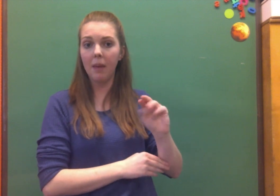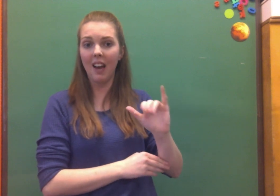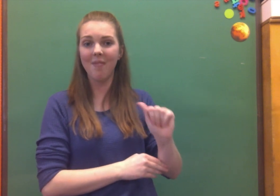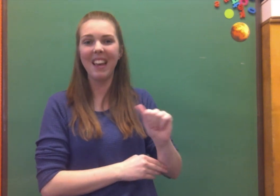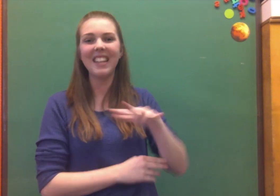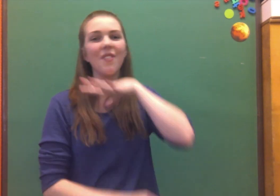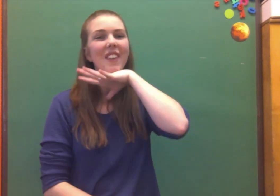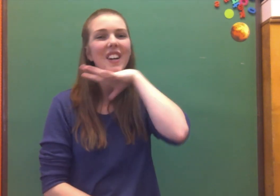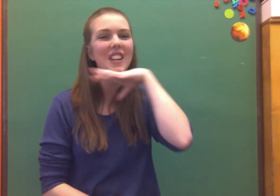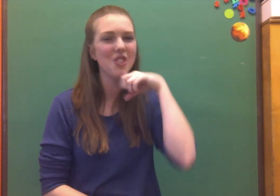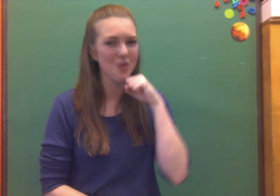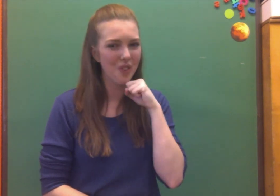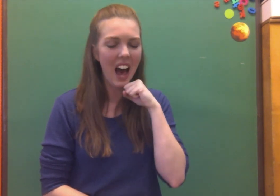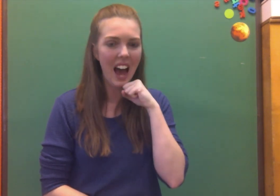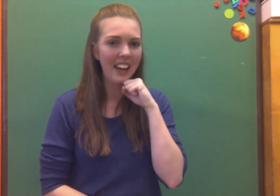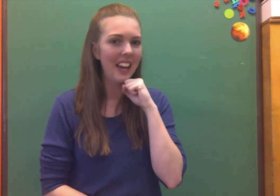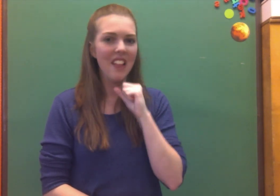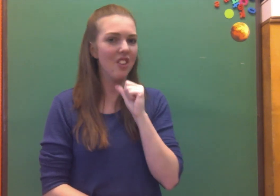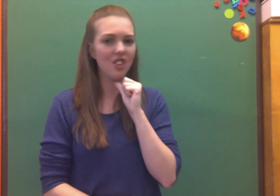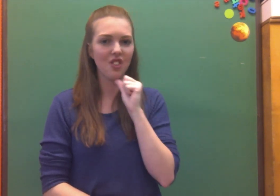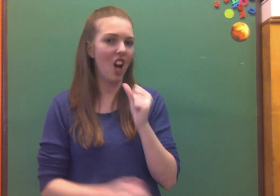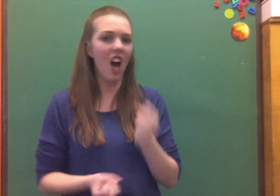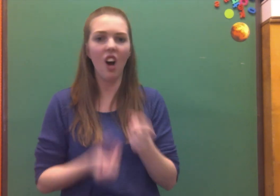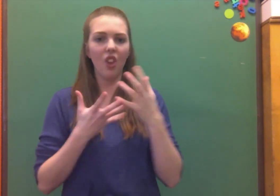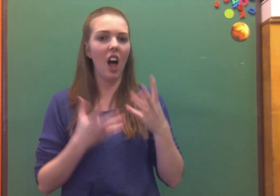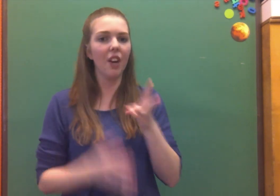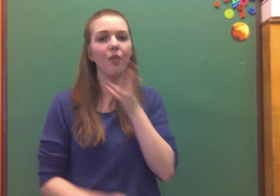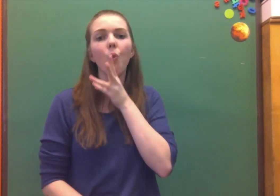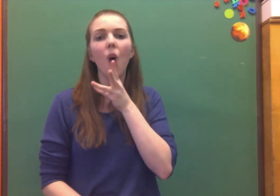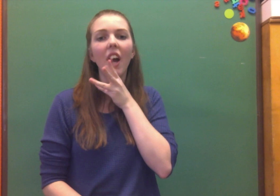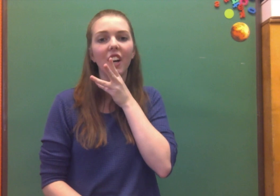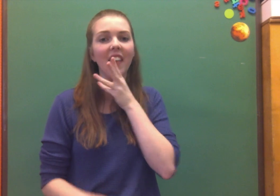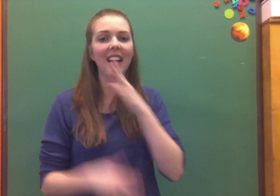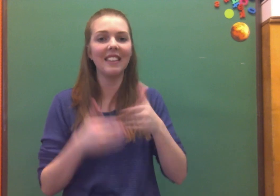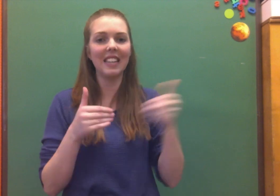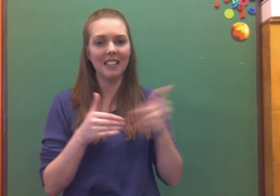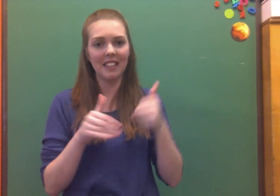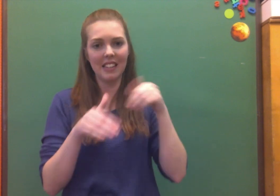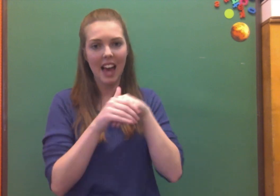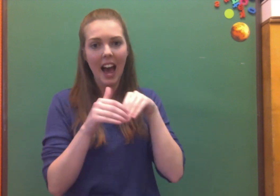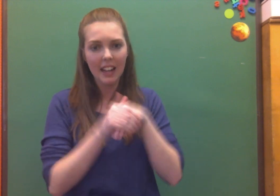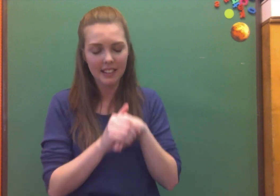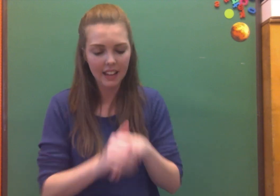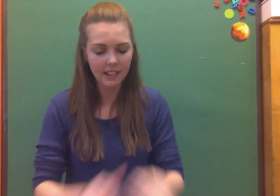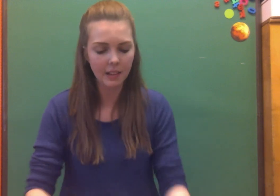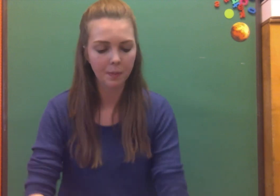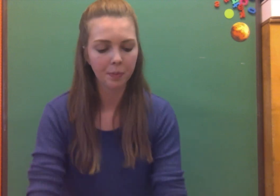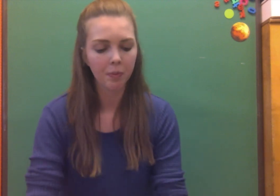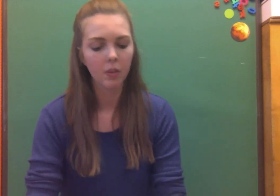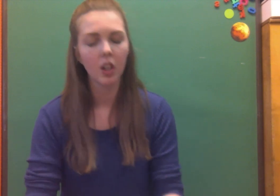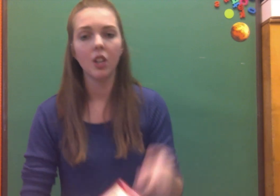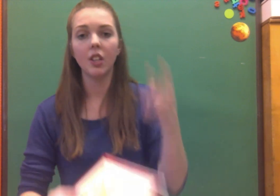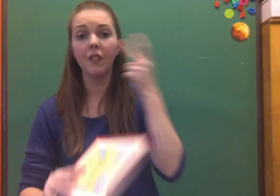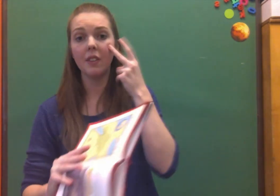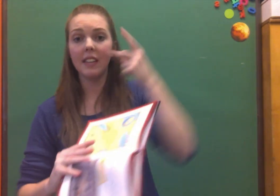Mesopotamia, it's very dry. There's not a lot of water that's easy to access. So if you see